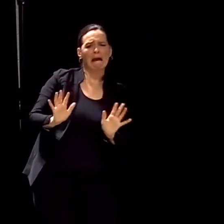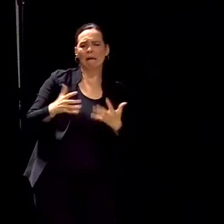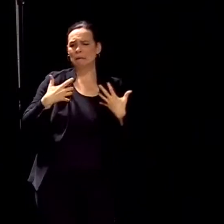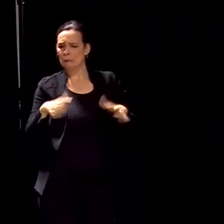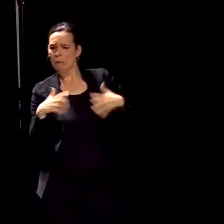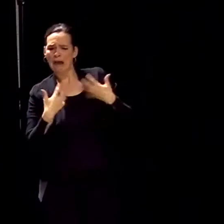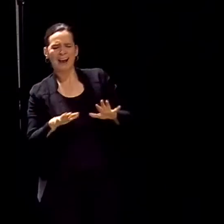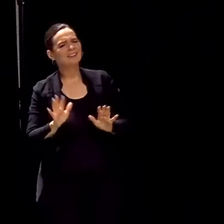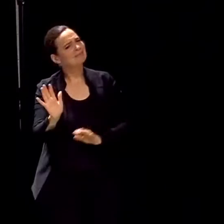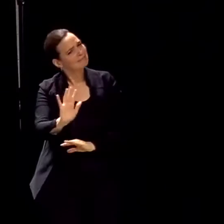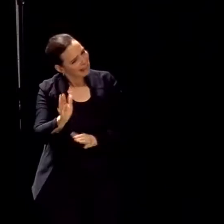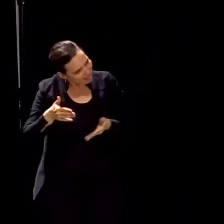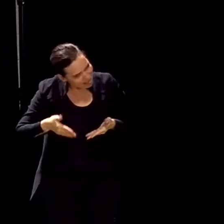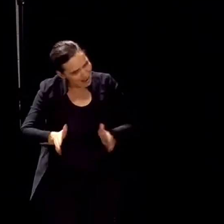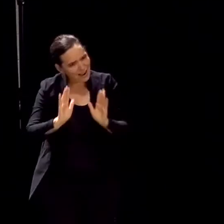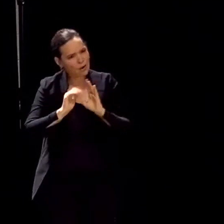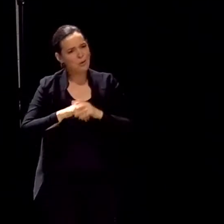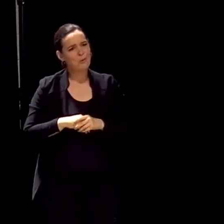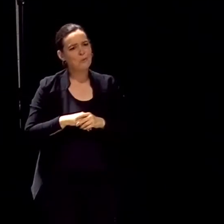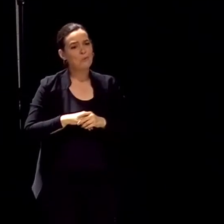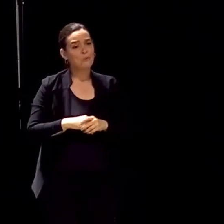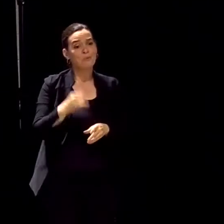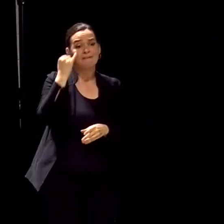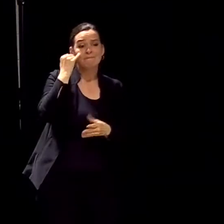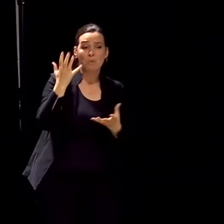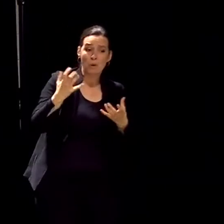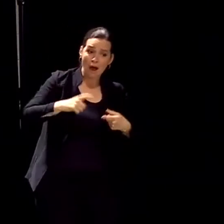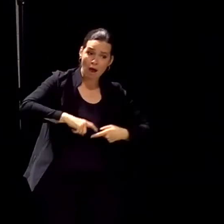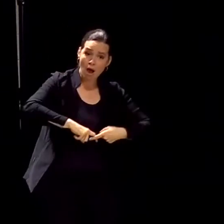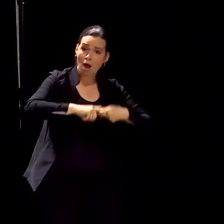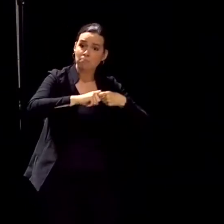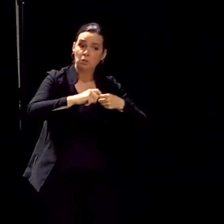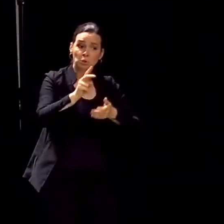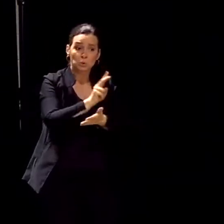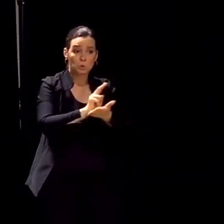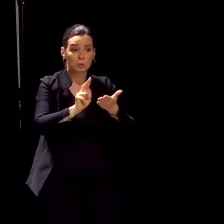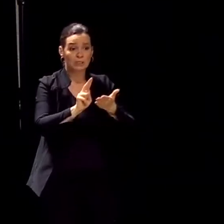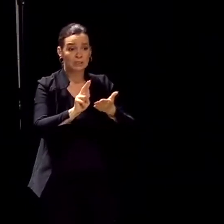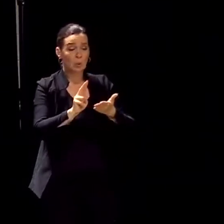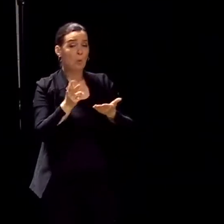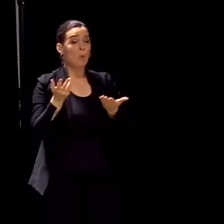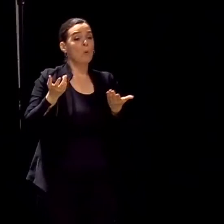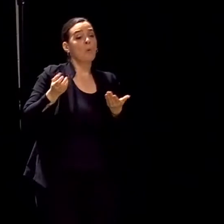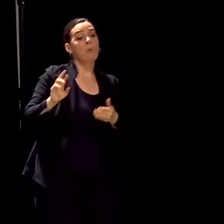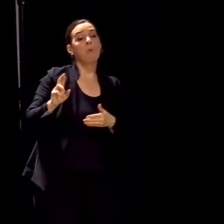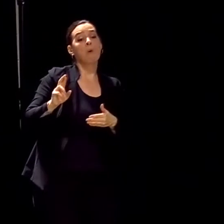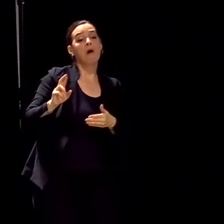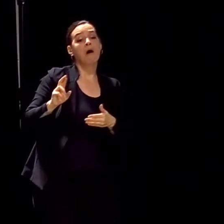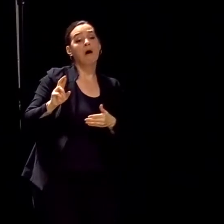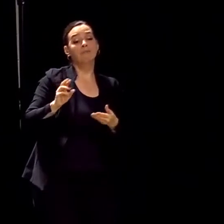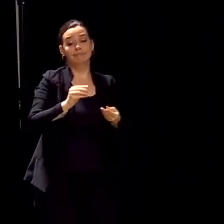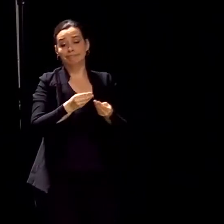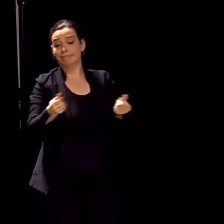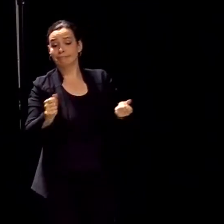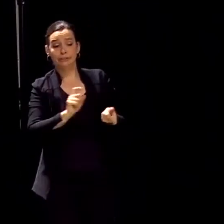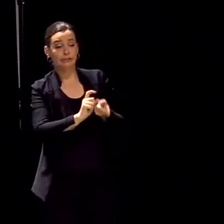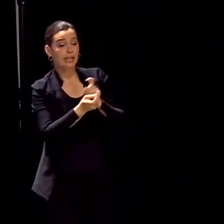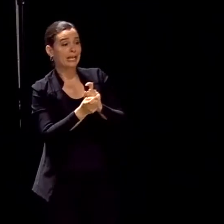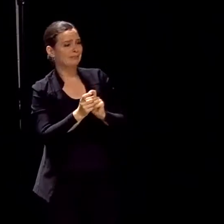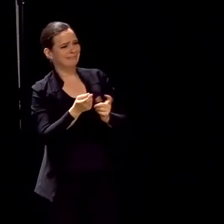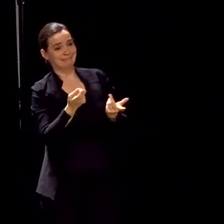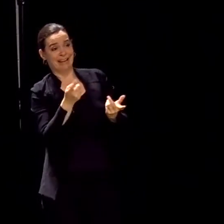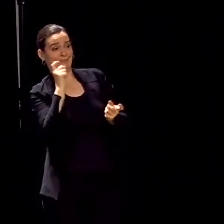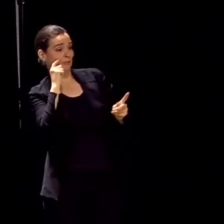who can't do it, and hope that the data helps change itself in that community, and it's only 2 weeks, that's a position